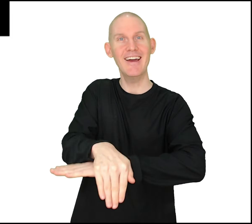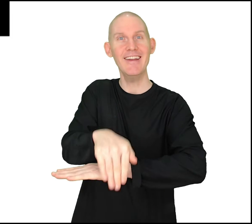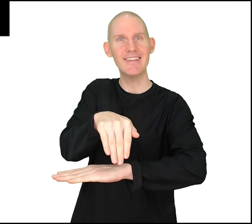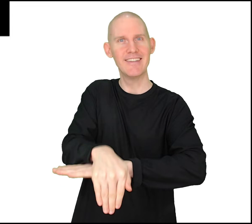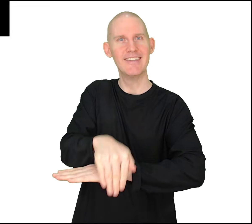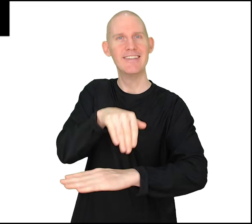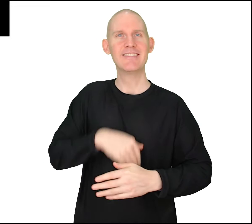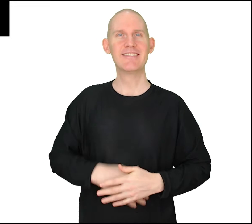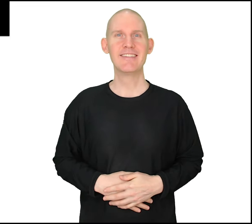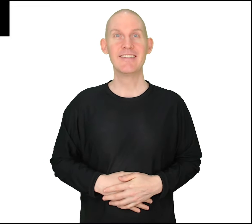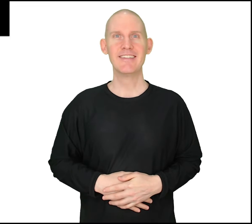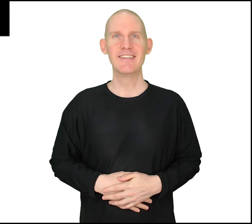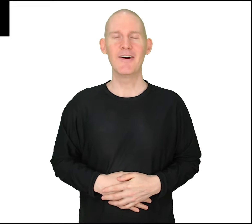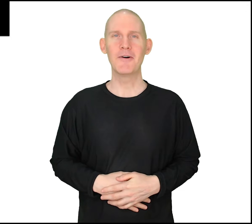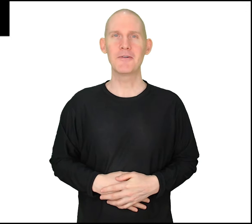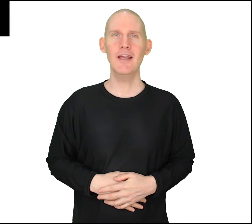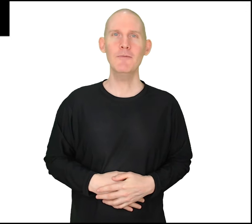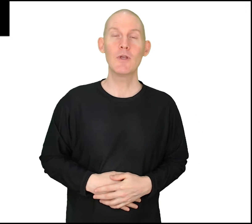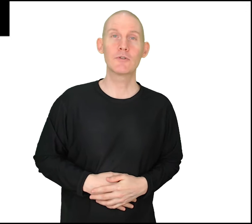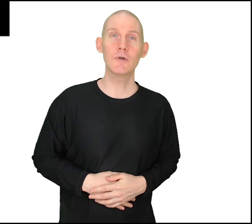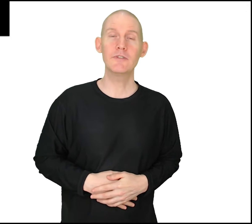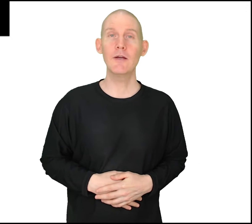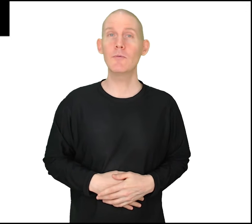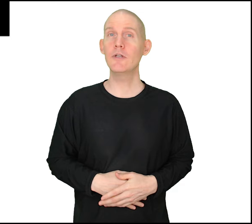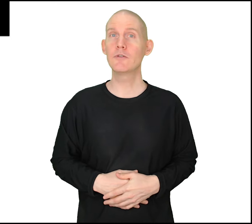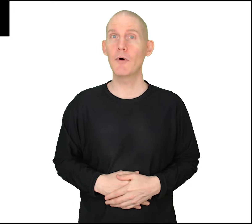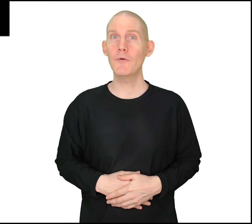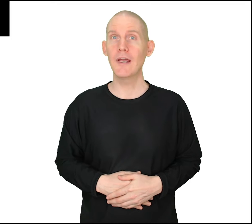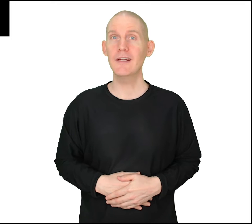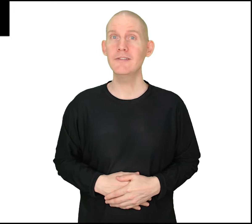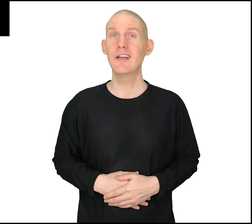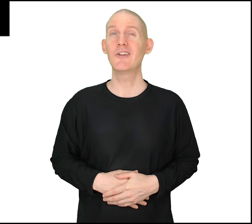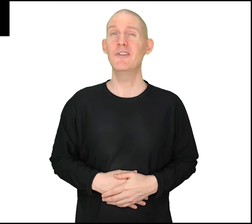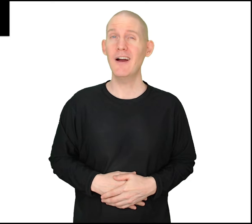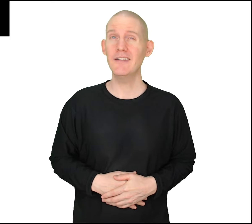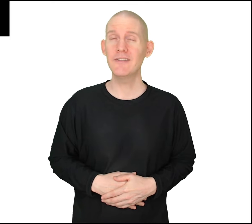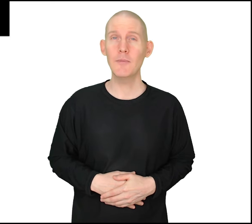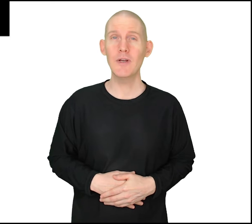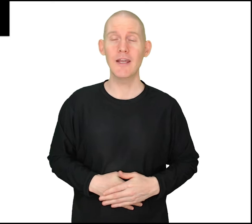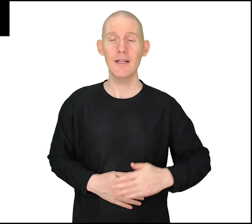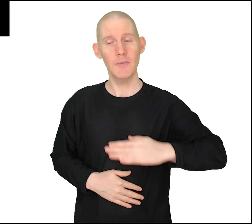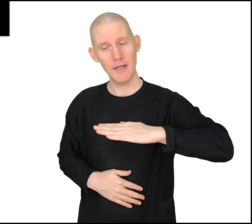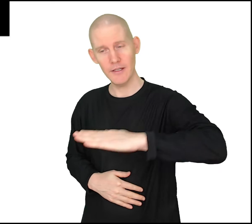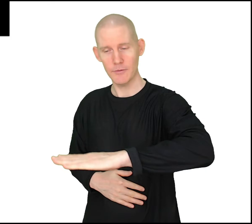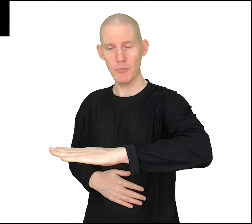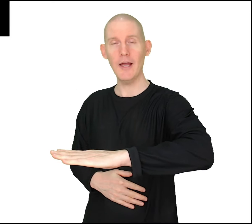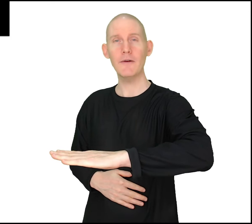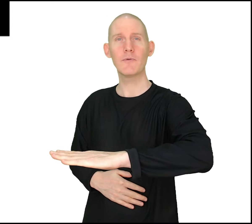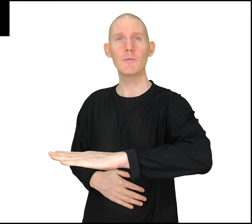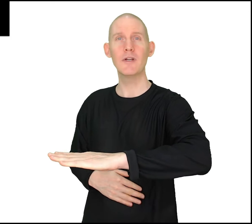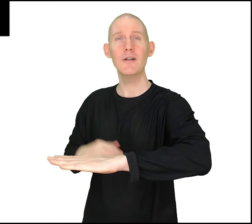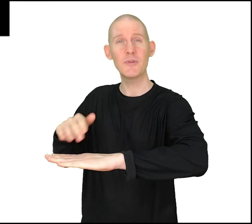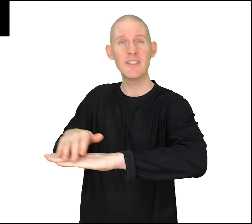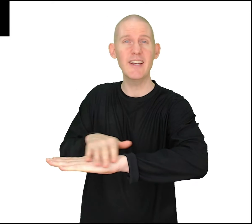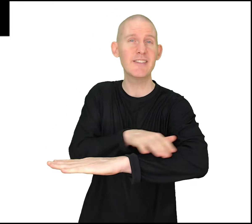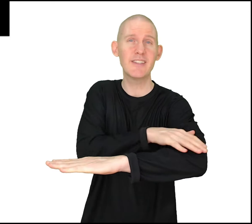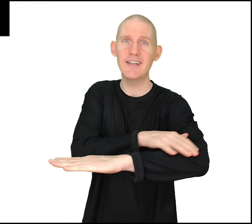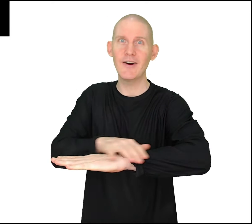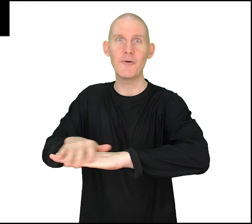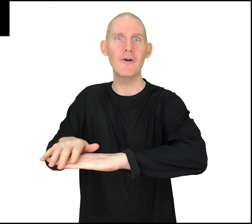Night. Okay, so once again, we're going to use both hands. Your non-dominant hand, make a nice platform here. Pretend it's the